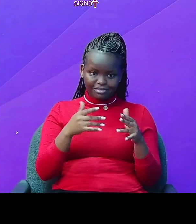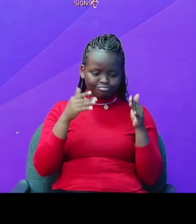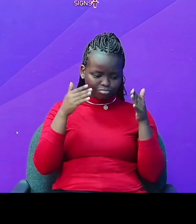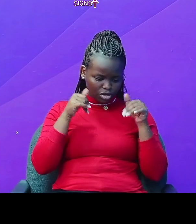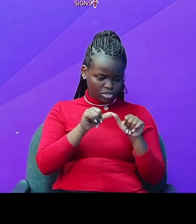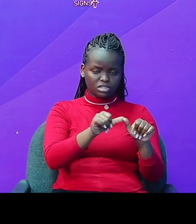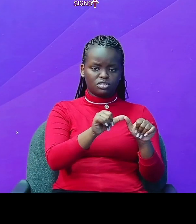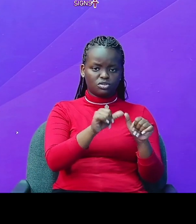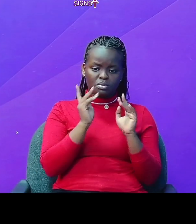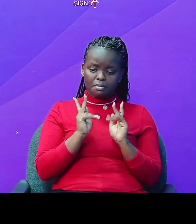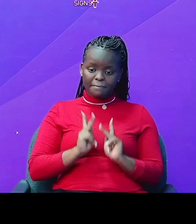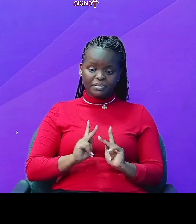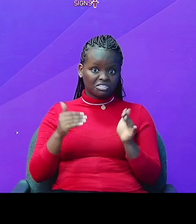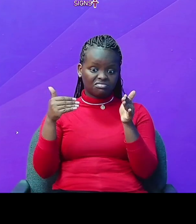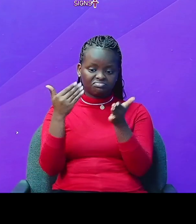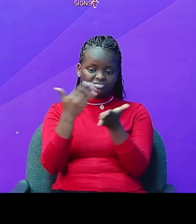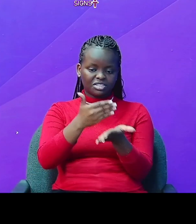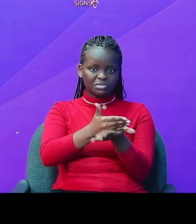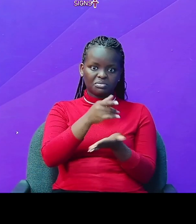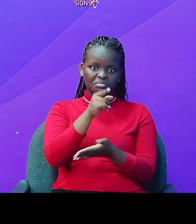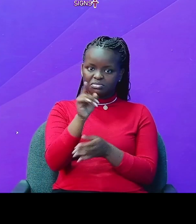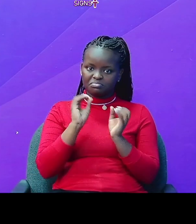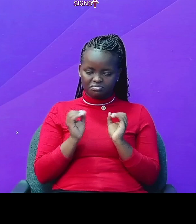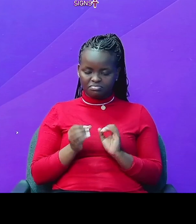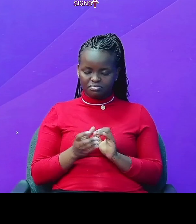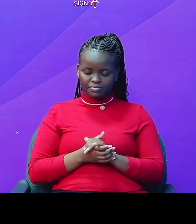should stop you.